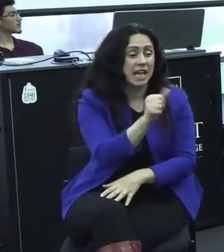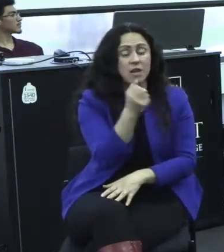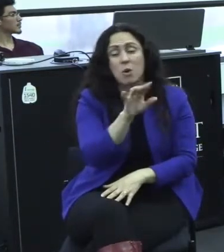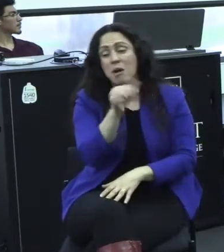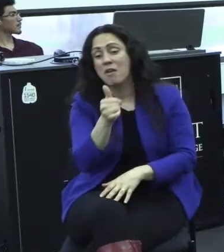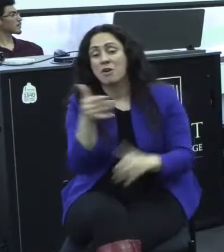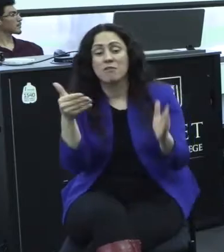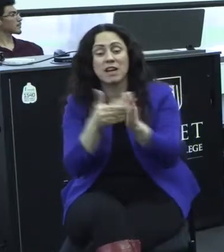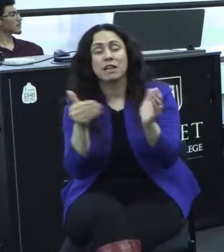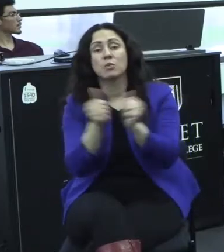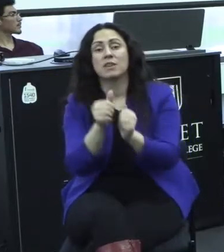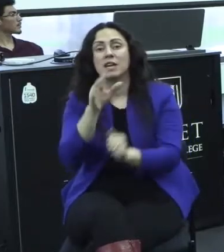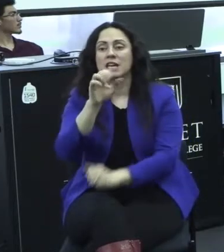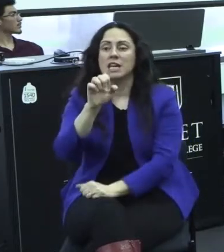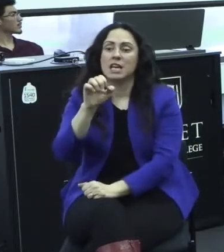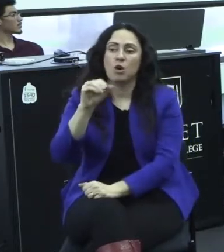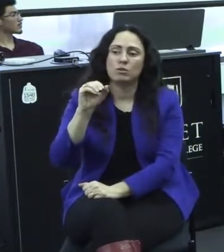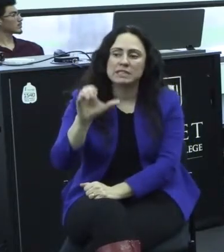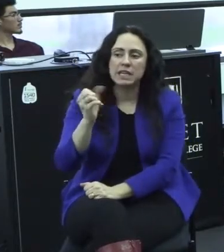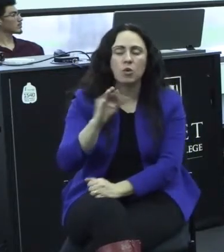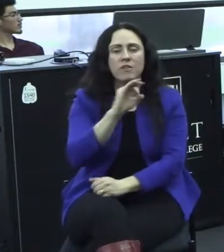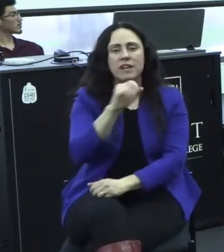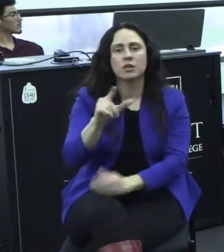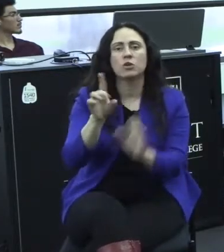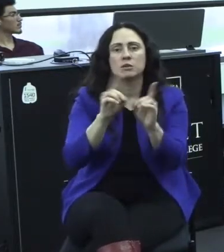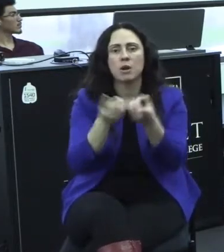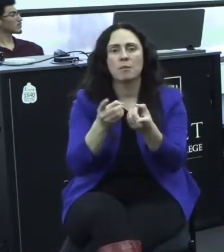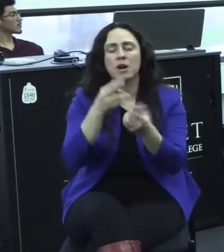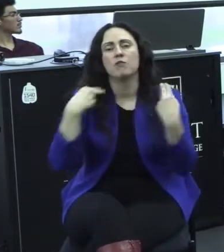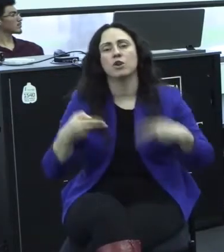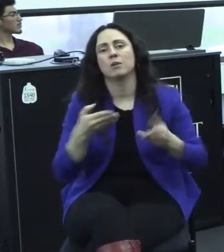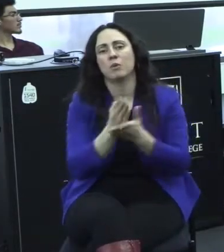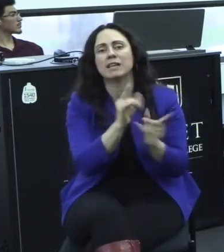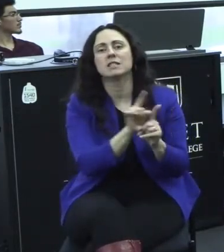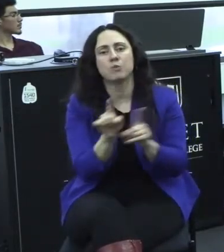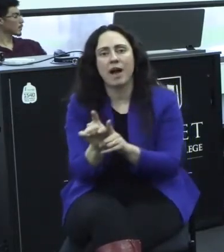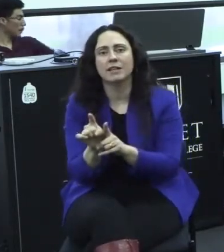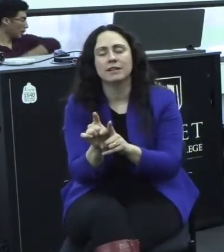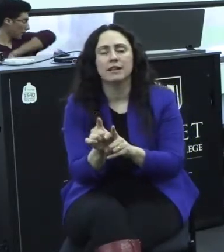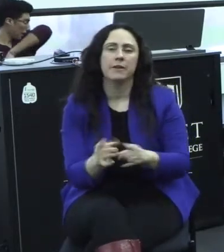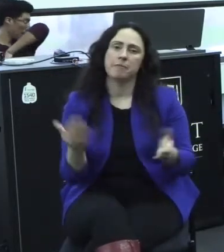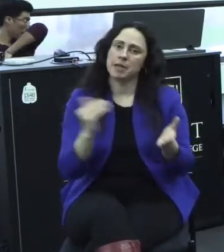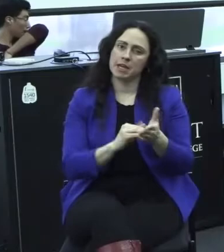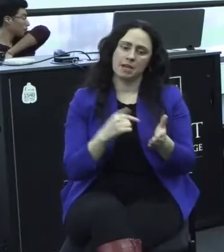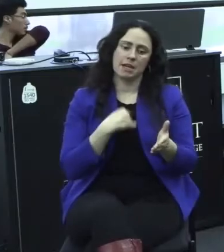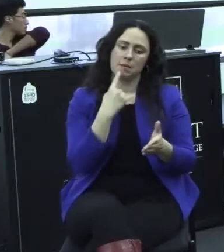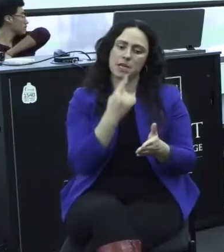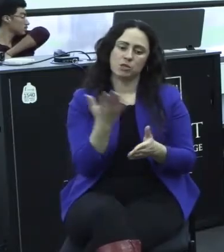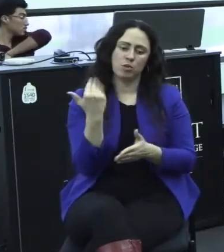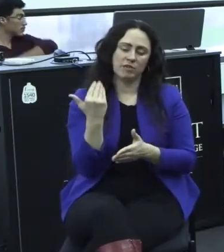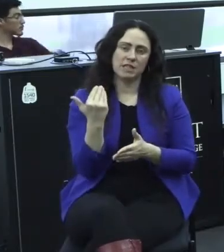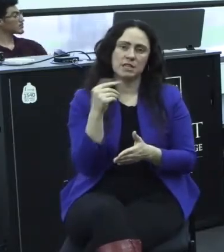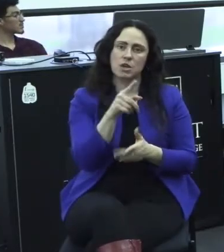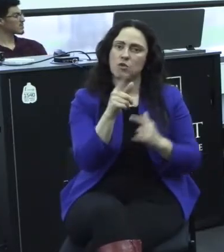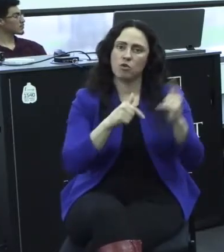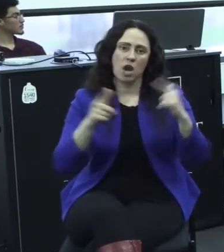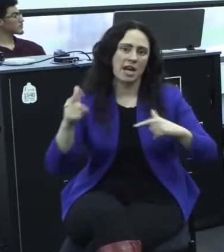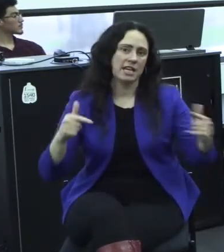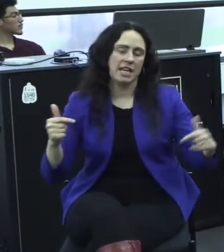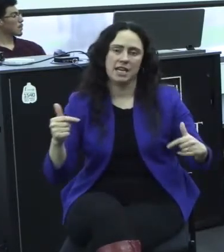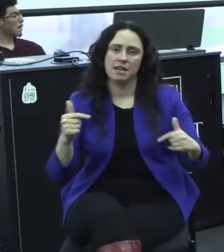violations with the EEOC or the Illinois Department of Human Rights as well. And again, as I mentioned previously, there are a variety